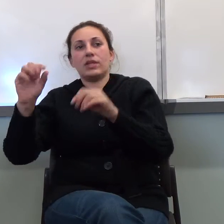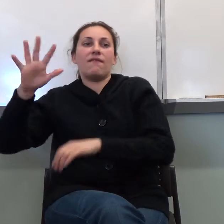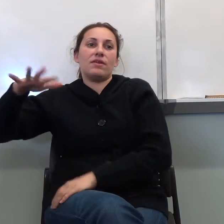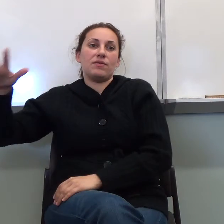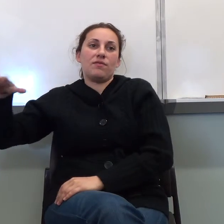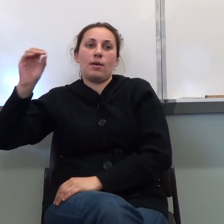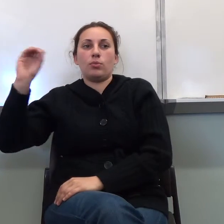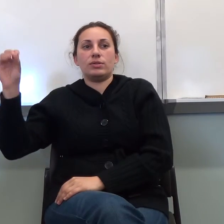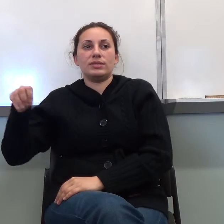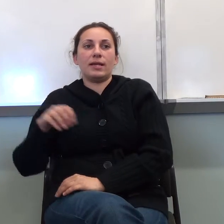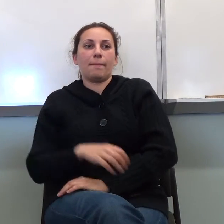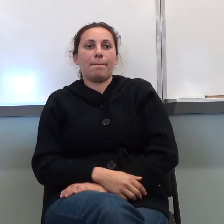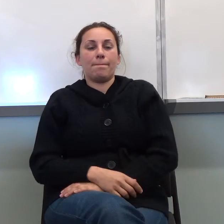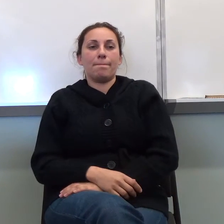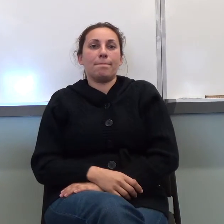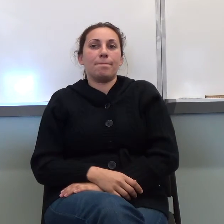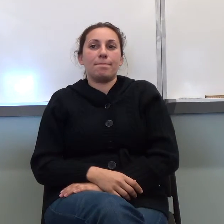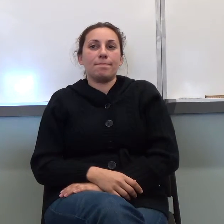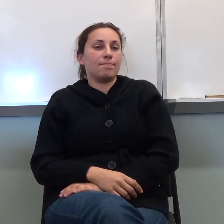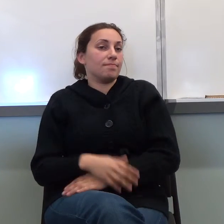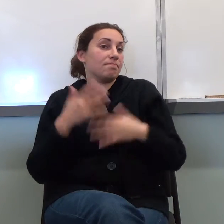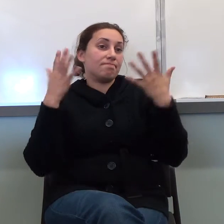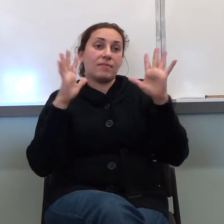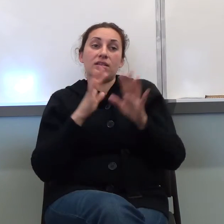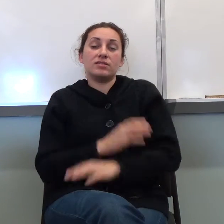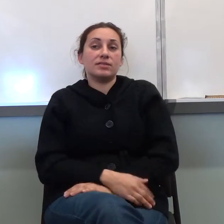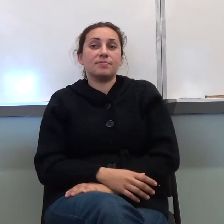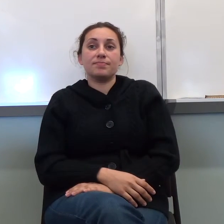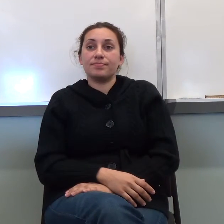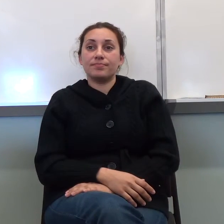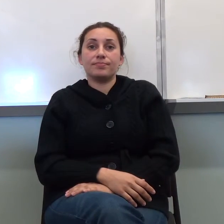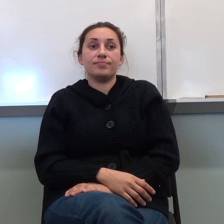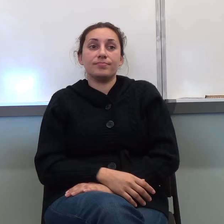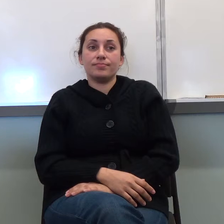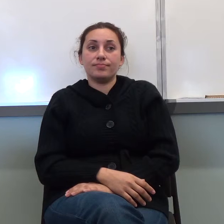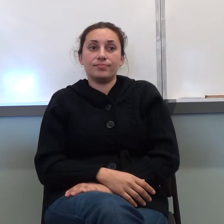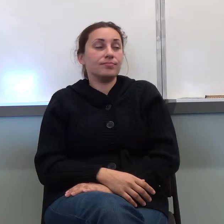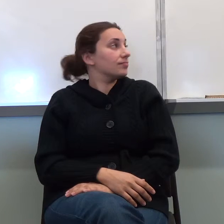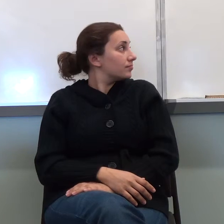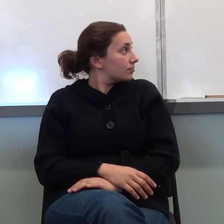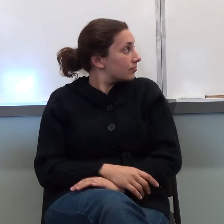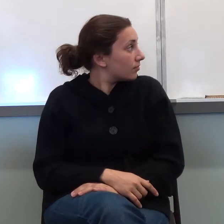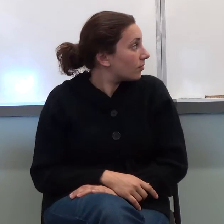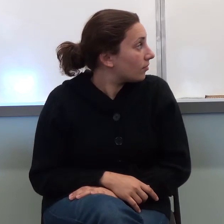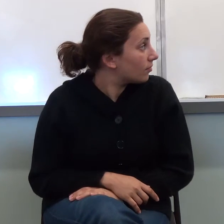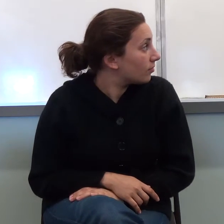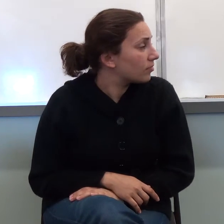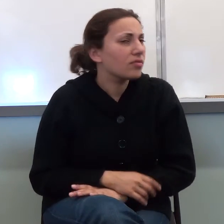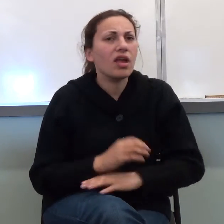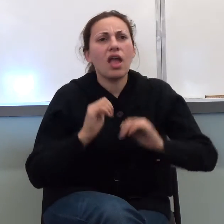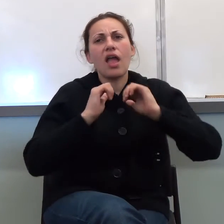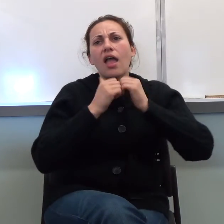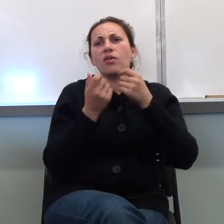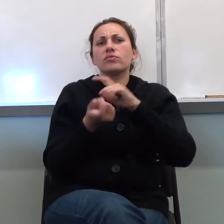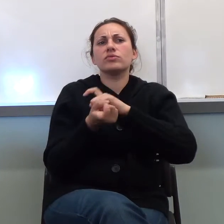percent sign. That's it. That's all there is to it. All right, now how do we switch from a decimal into a